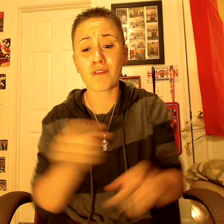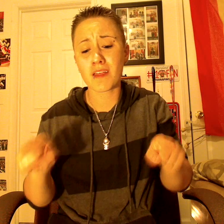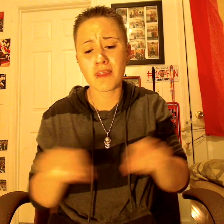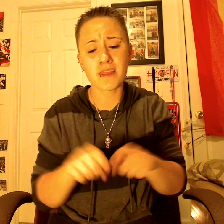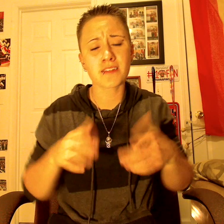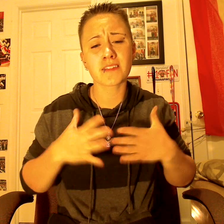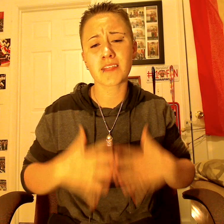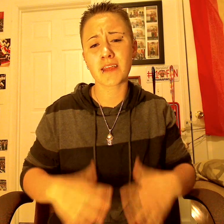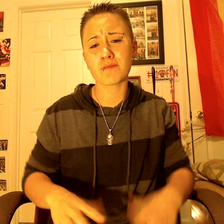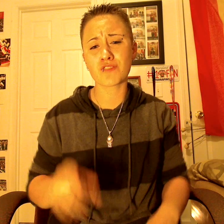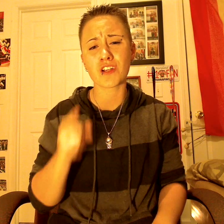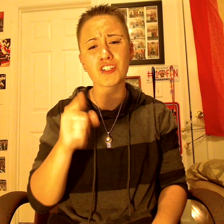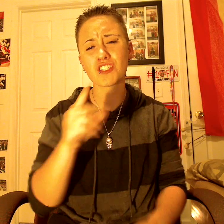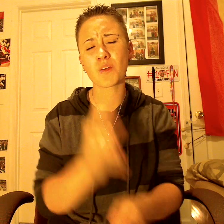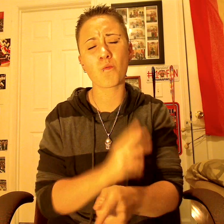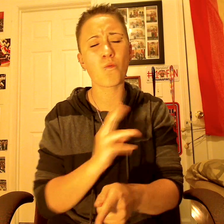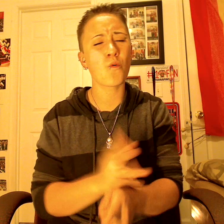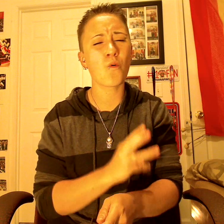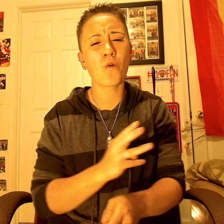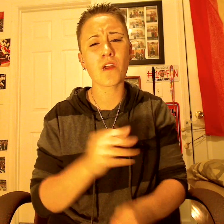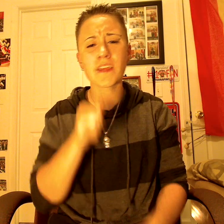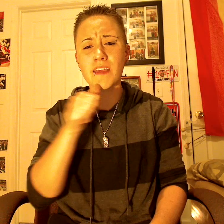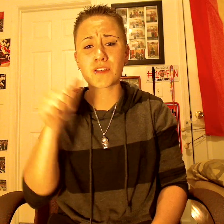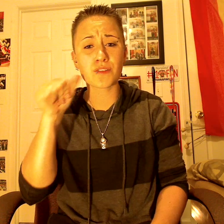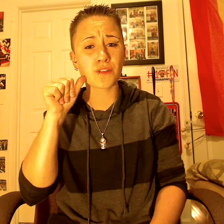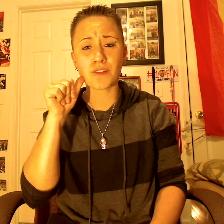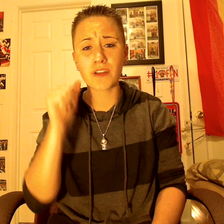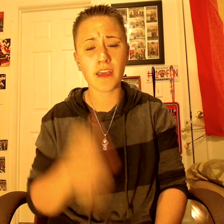Wearing the same dress she wore yesterday,